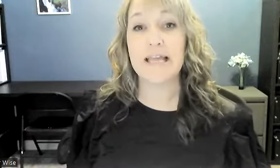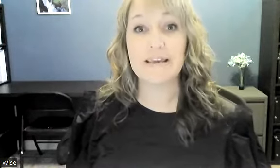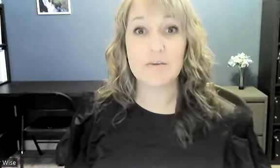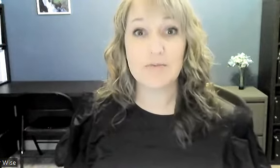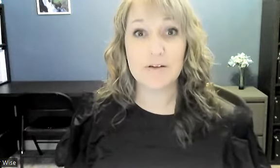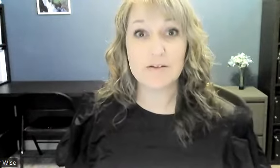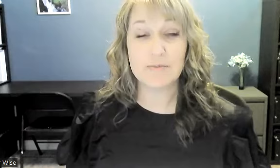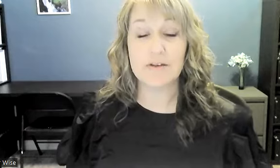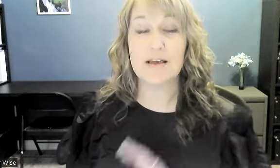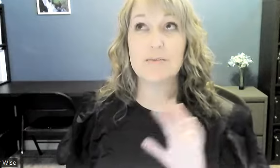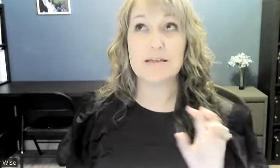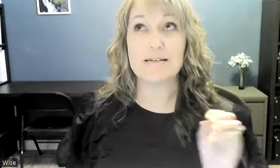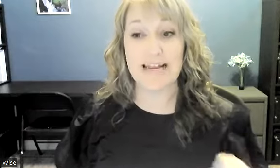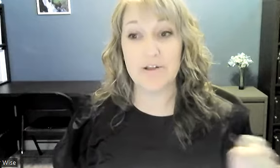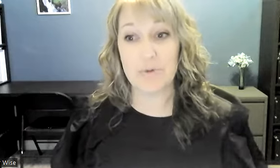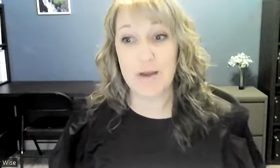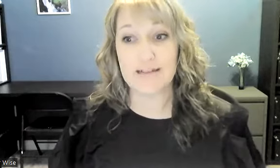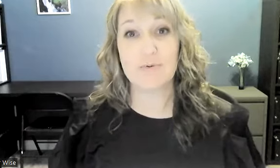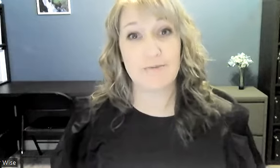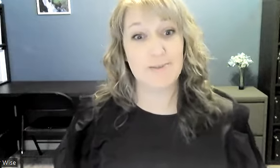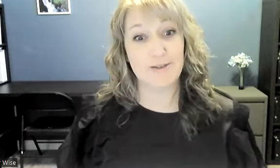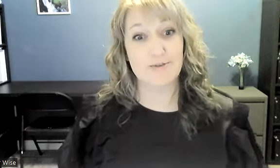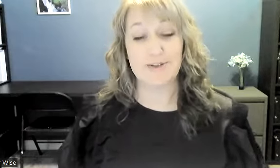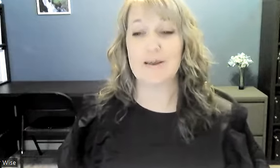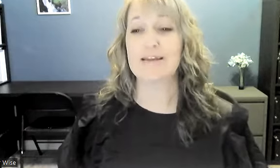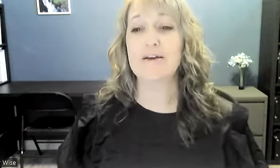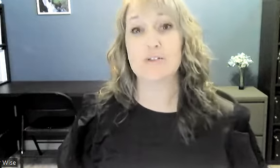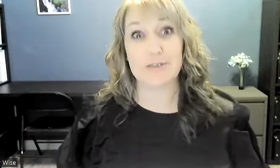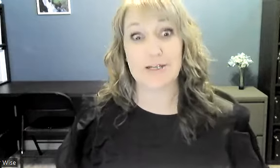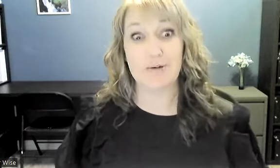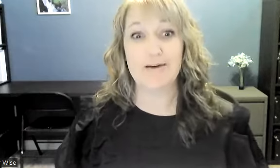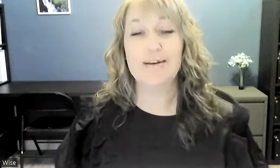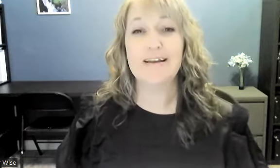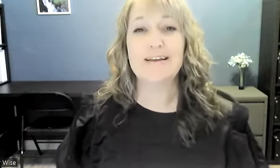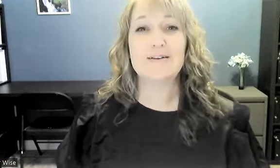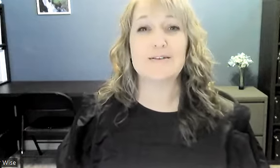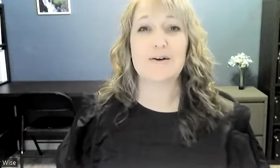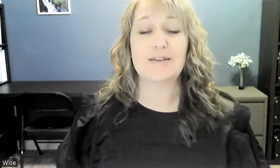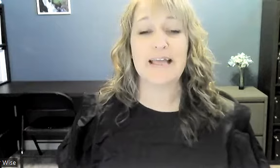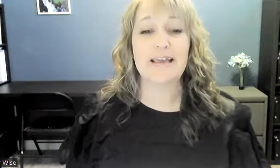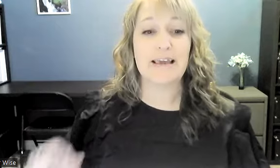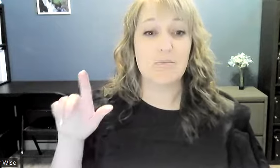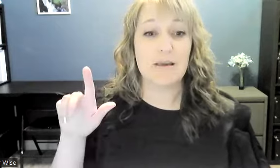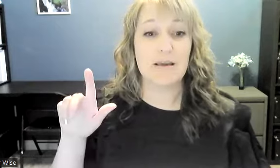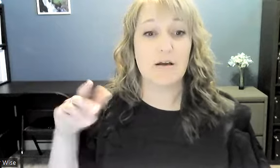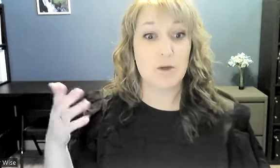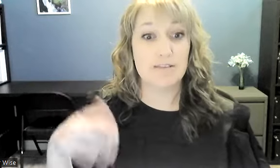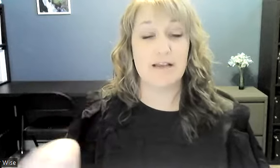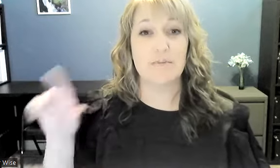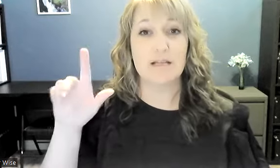Lake can be signed three ways. One of them includes finger spelling. So we'll start with that one. So lake can be a loan sign from